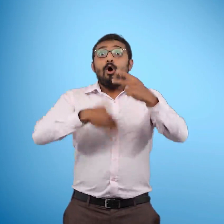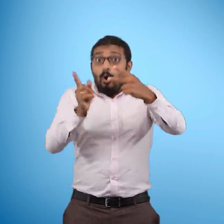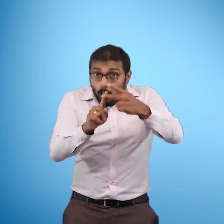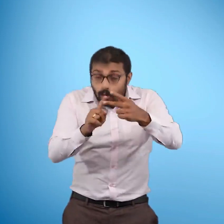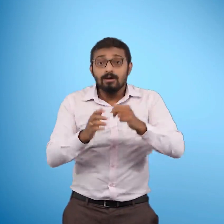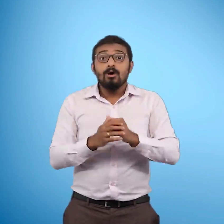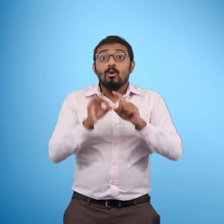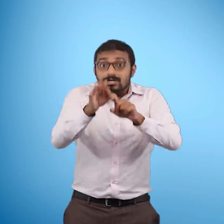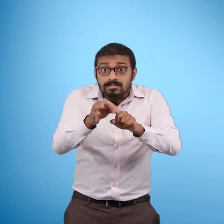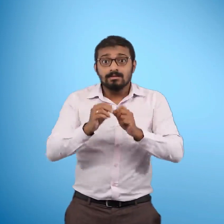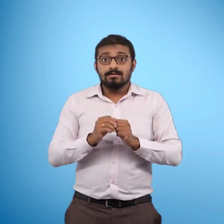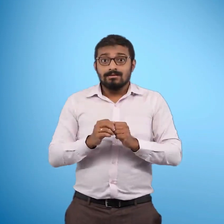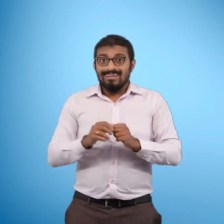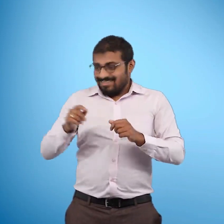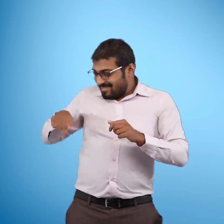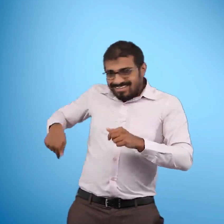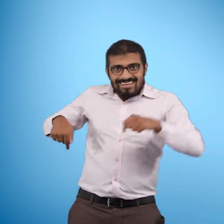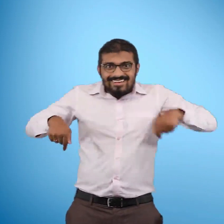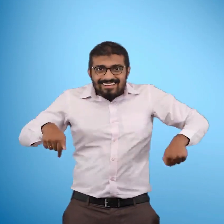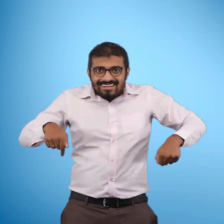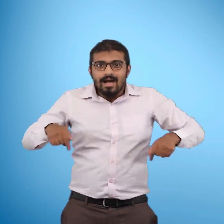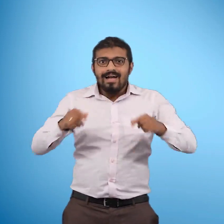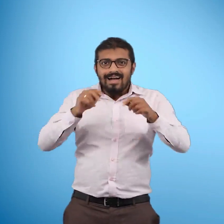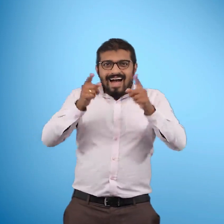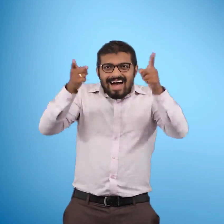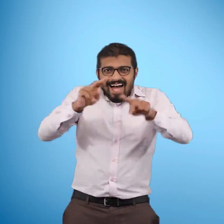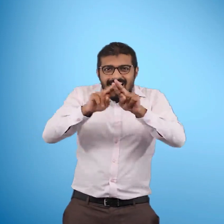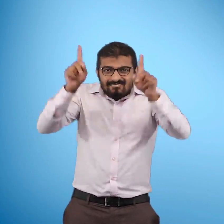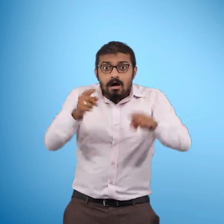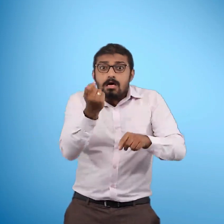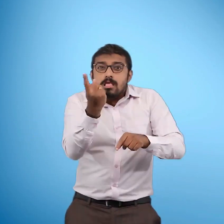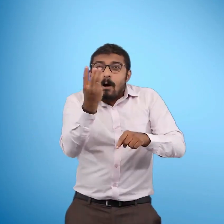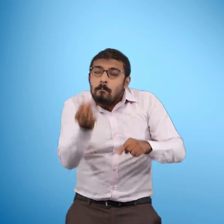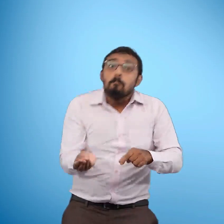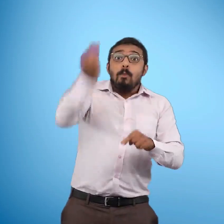Which is the biggest common factor of 40 and 60?